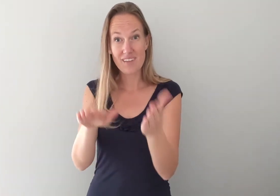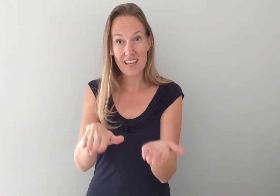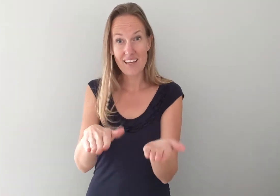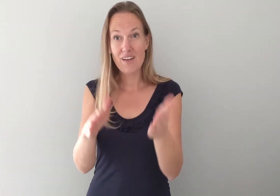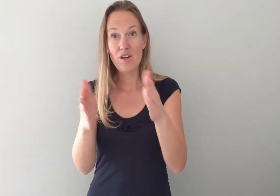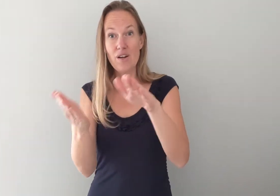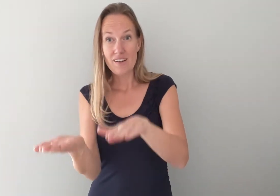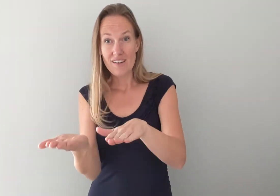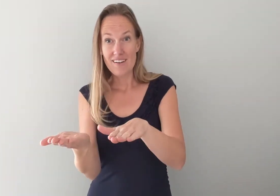Okay?